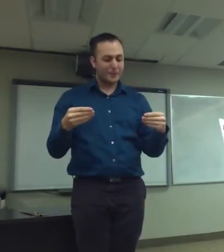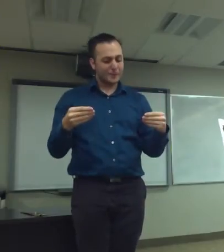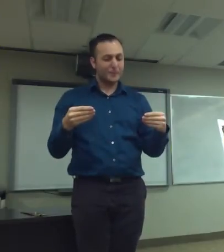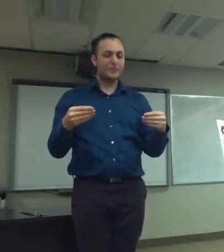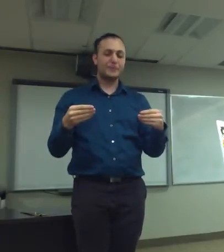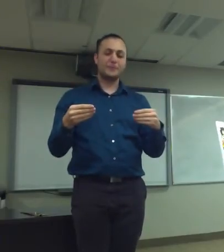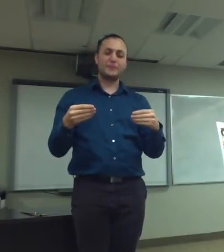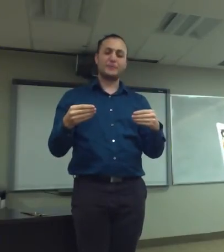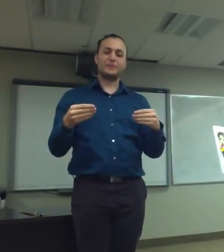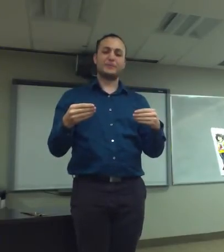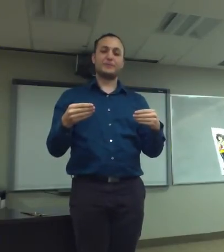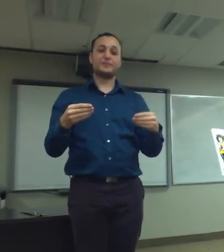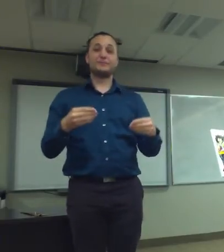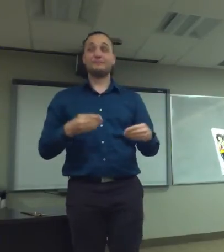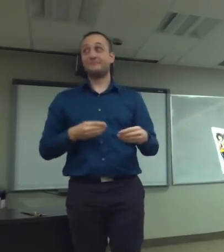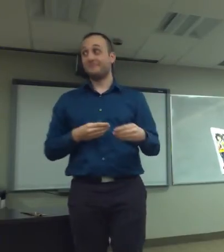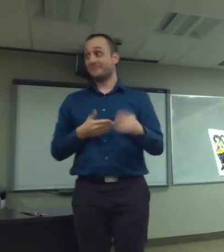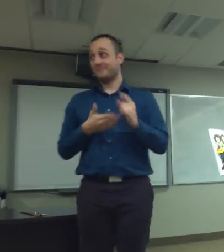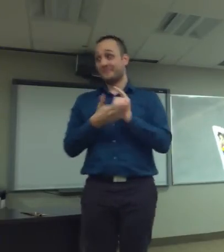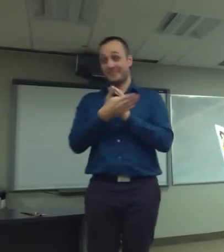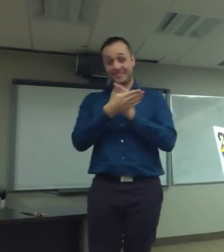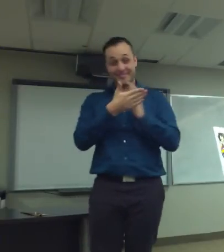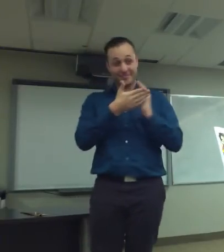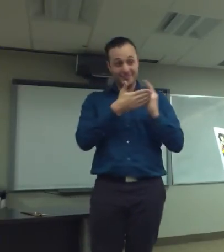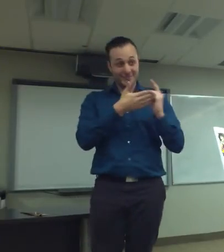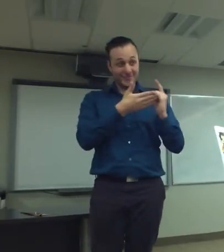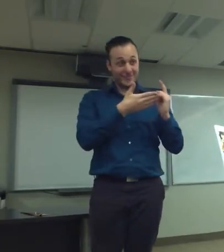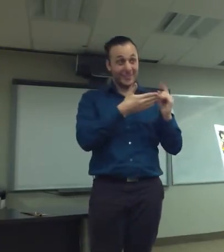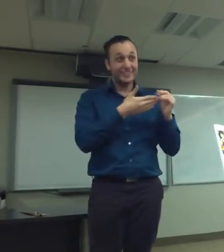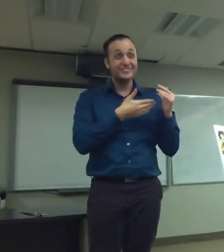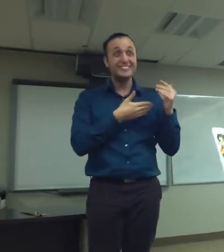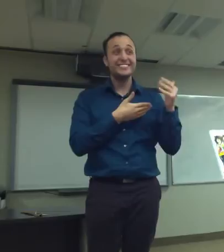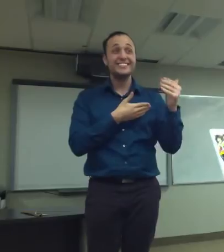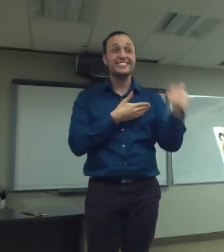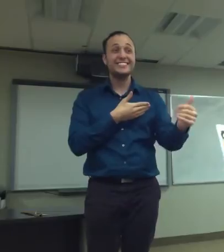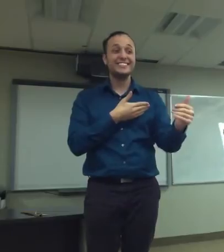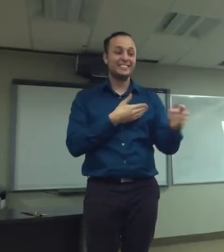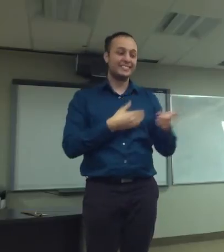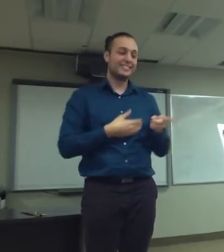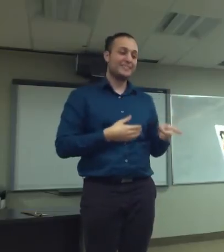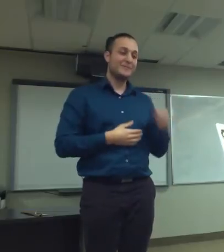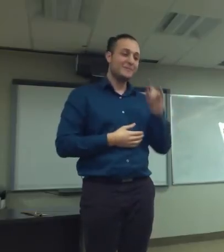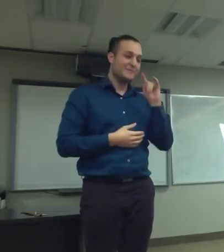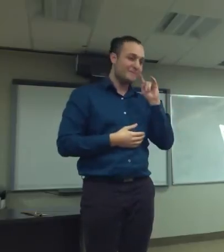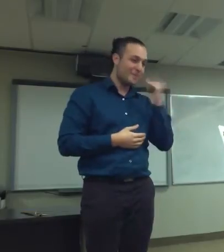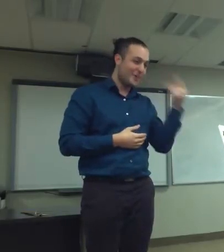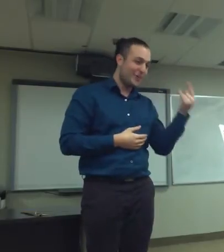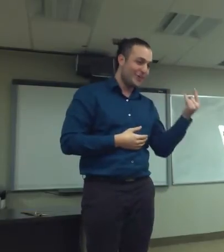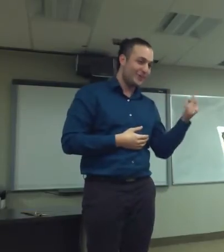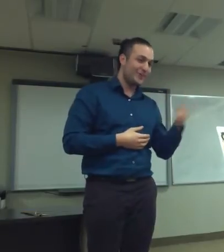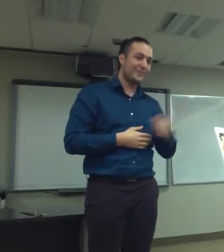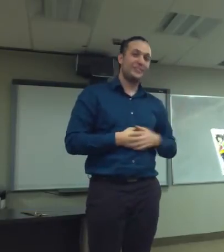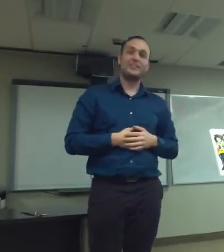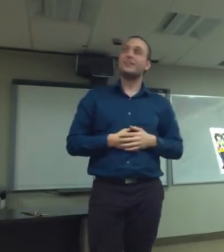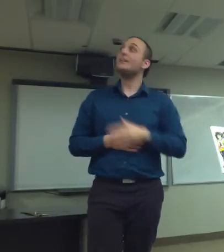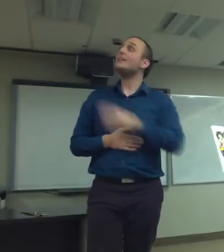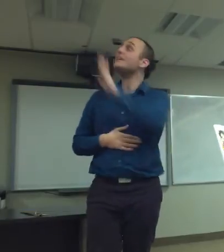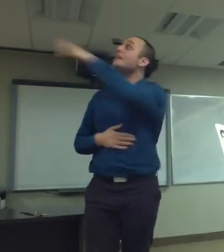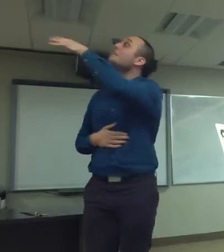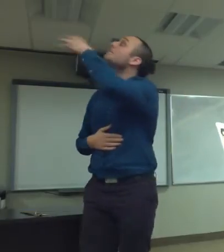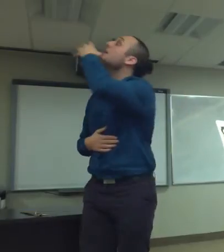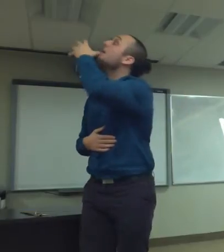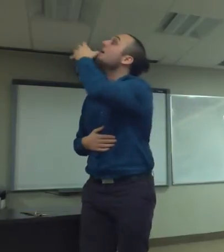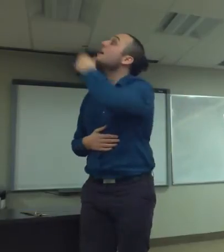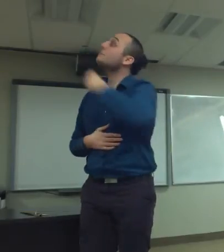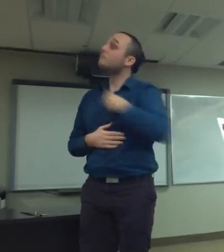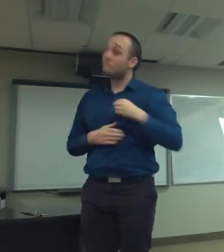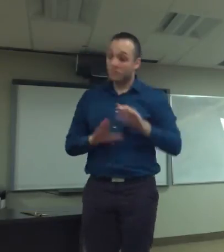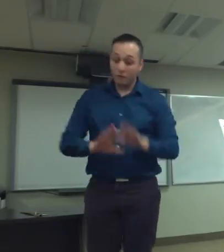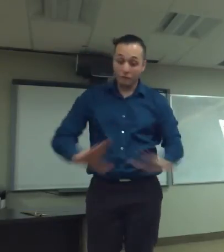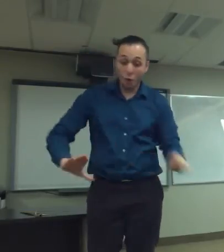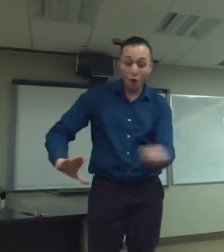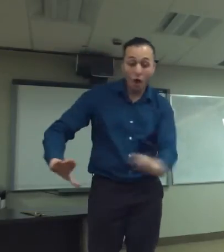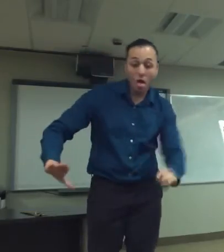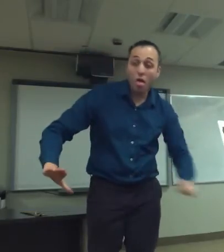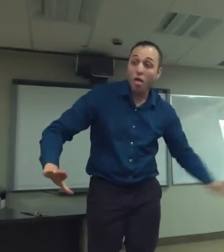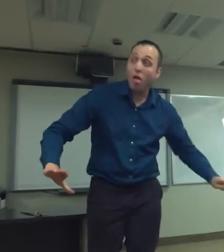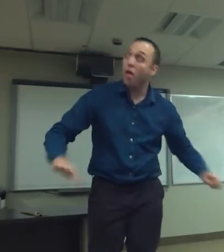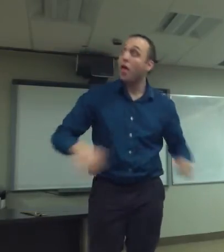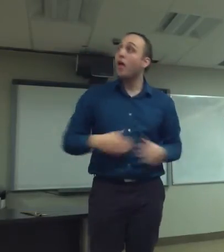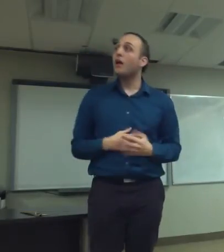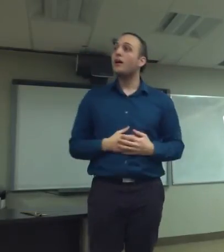But after a week, Bridget got bored. She said, "Mom, did I draw on the floor?" "No," said her